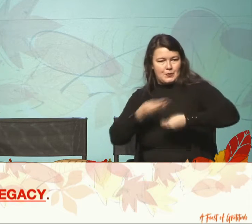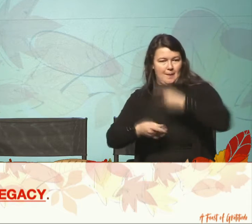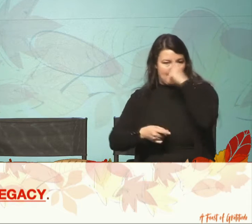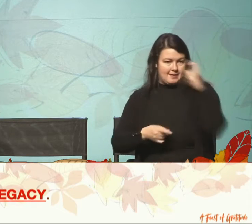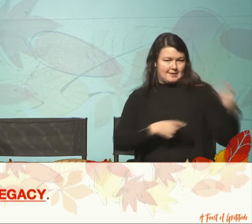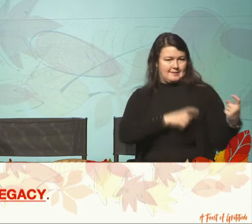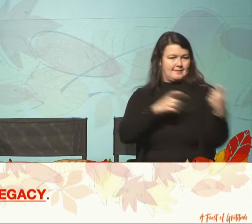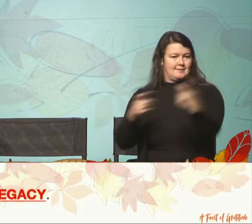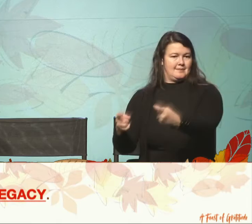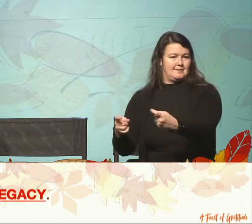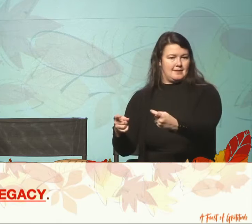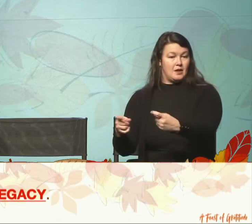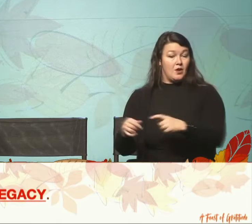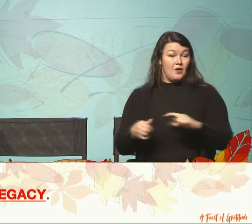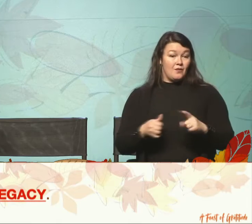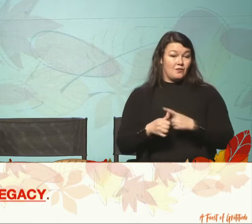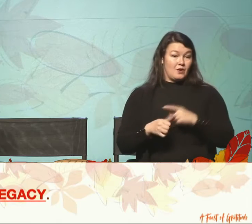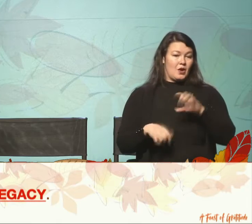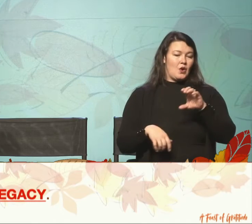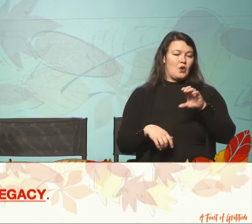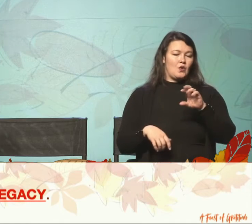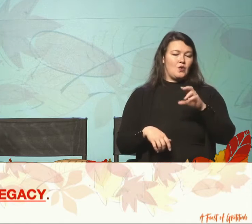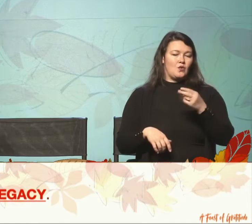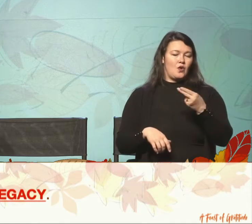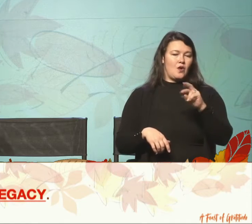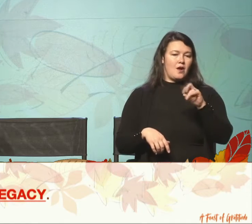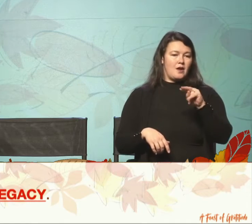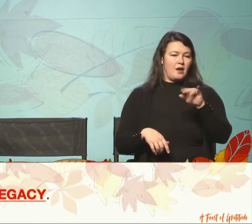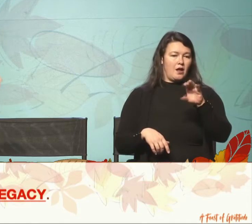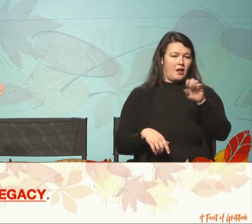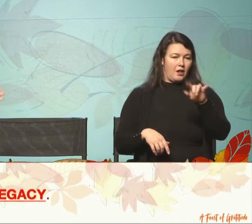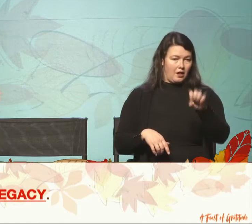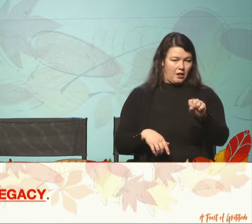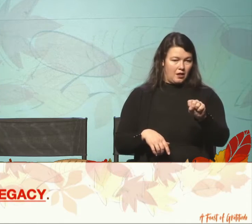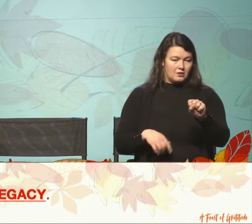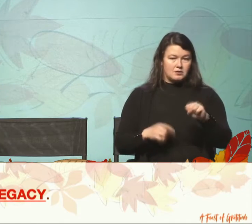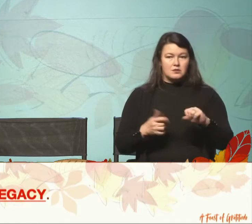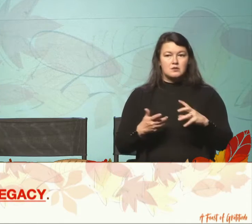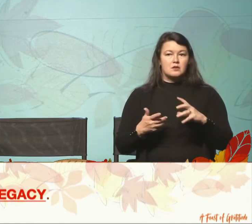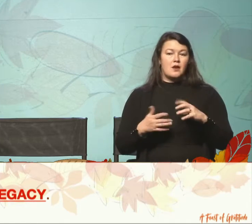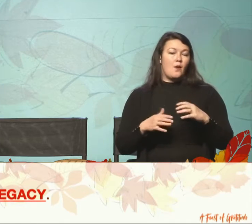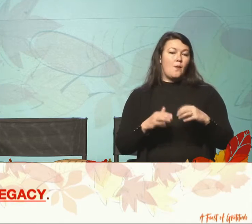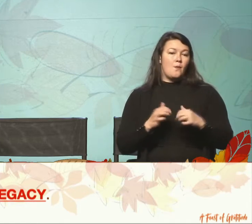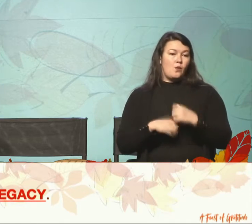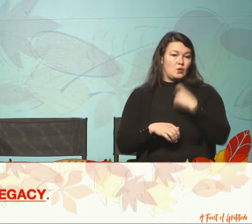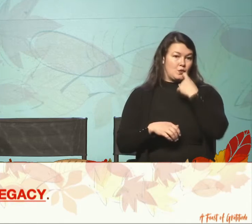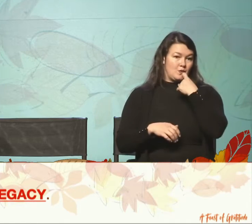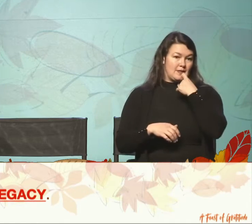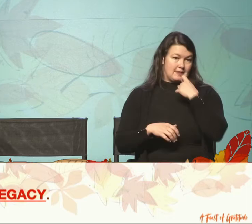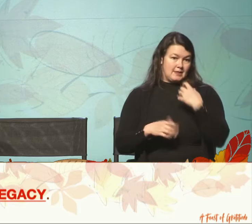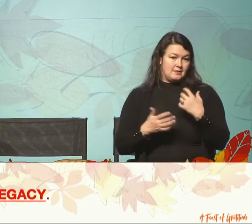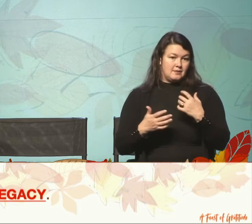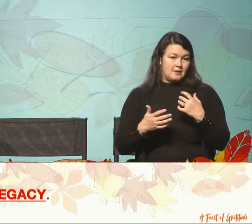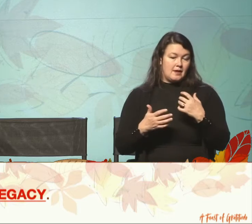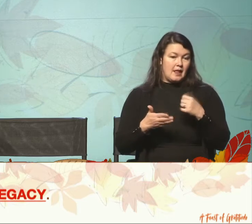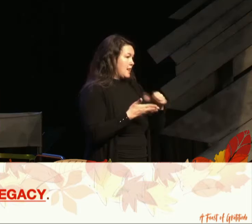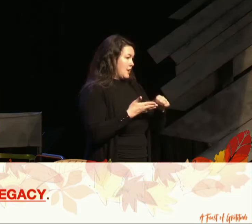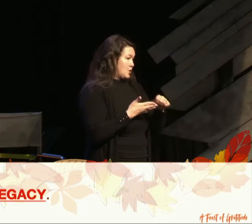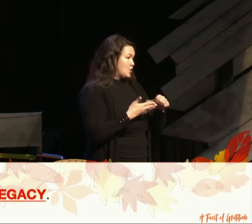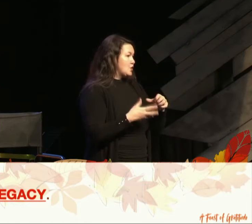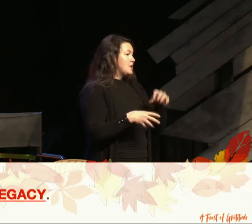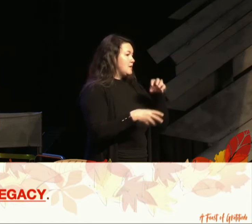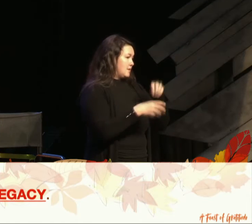in 1 Chronicles, which is another kind of, it's the latest literature that we have in the Hebrew